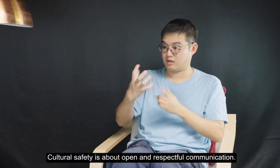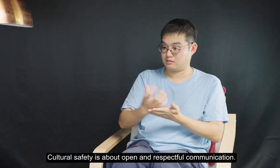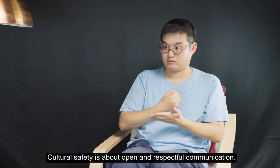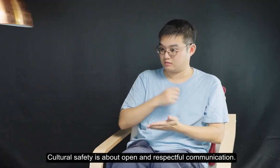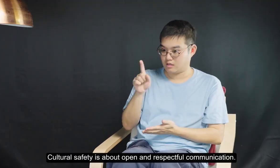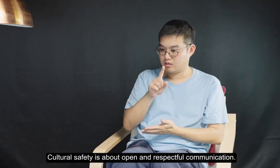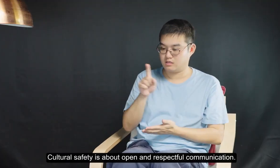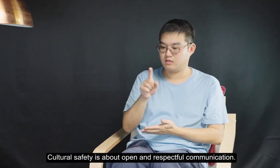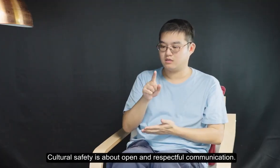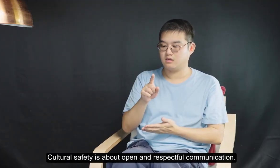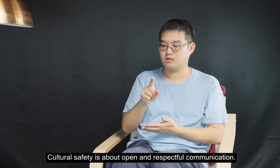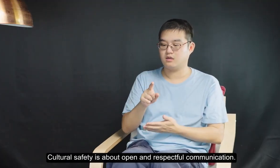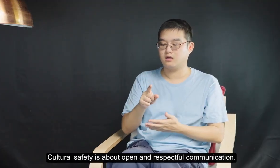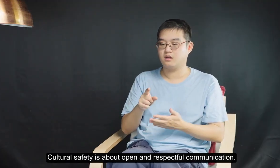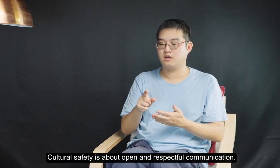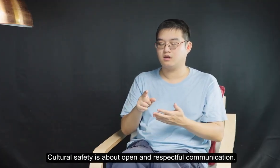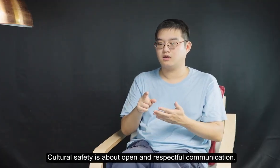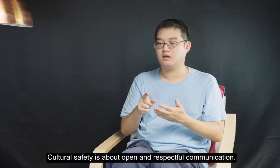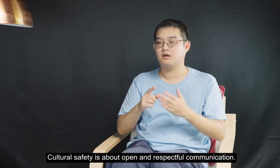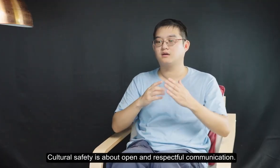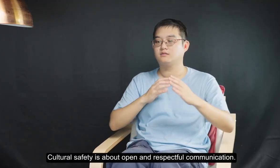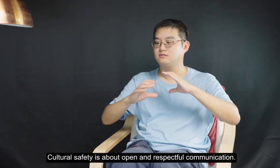Cultural safety is about open and respectful communication,